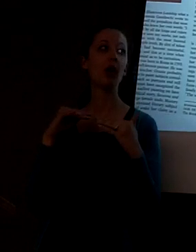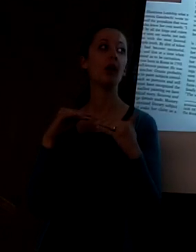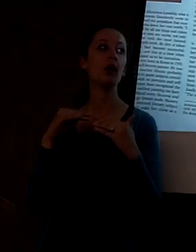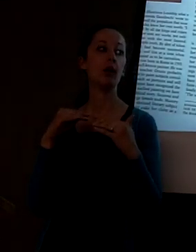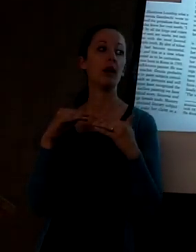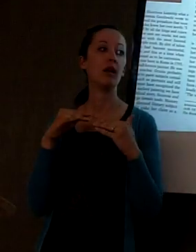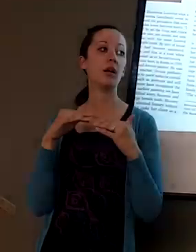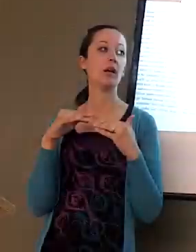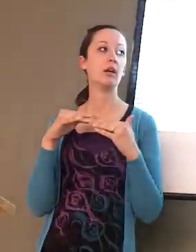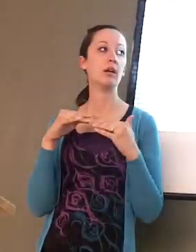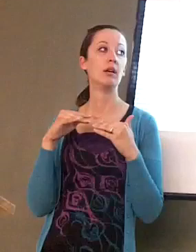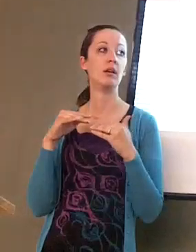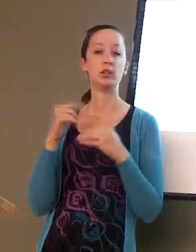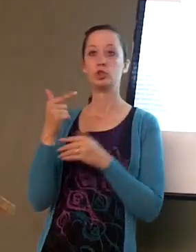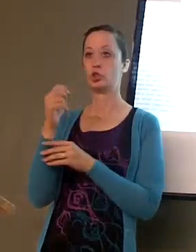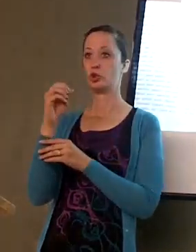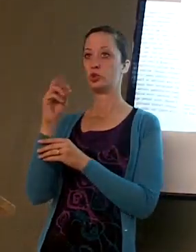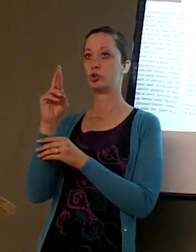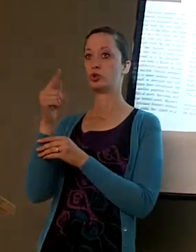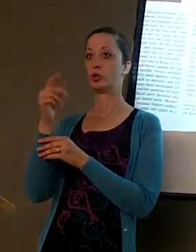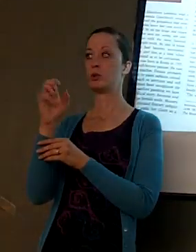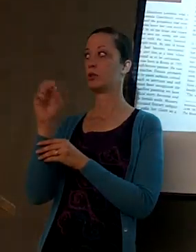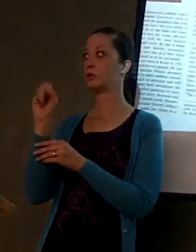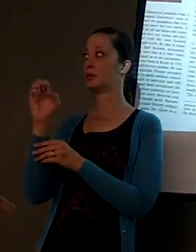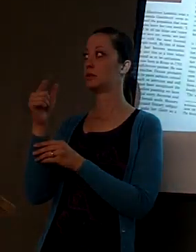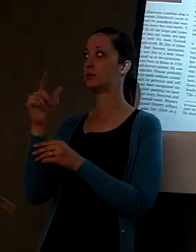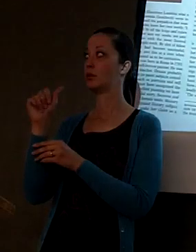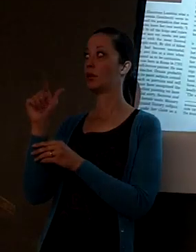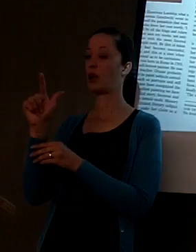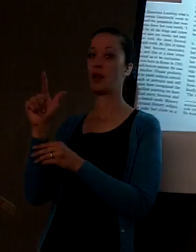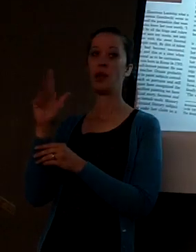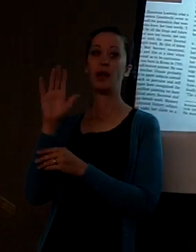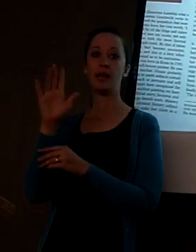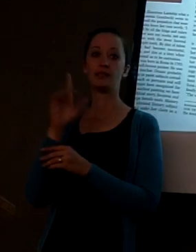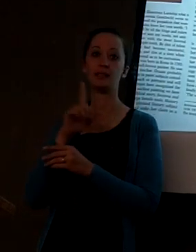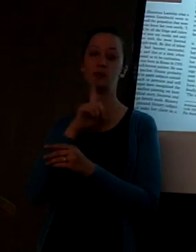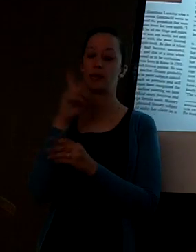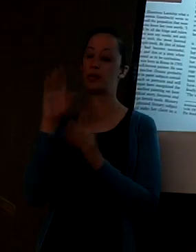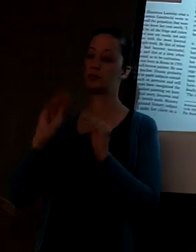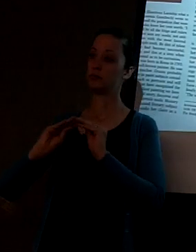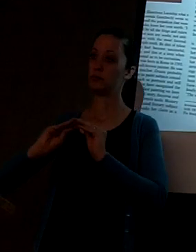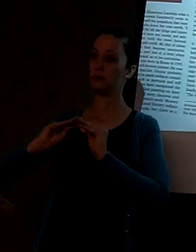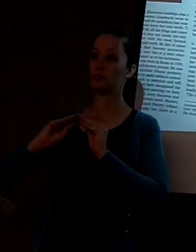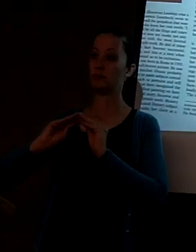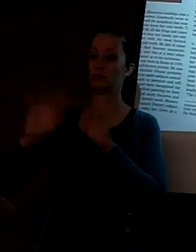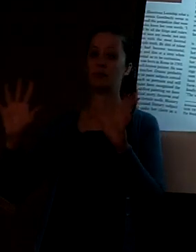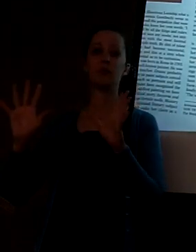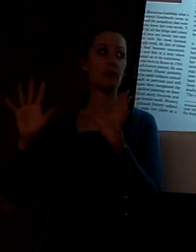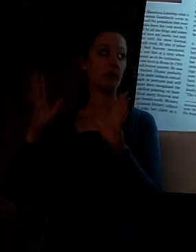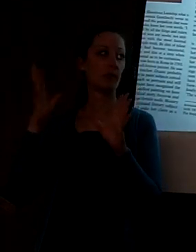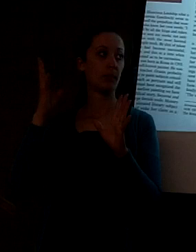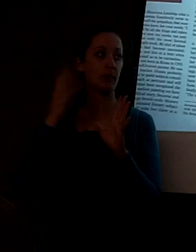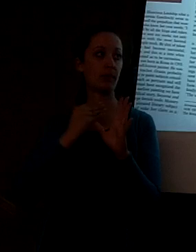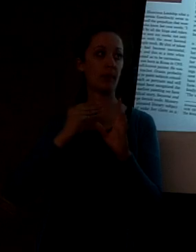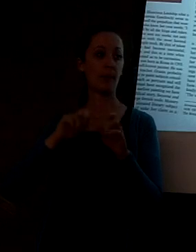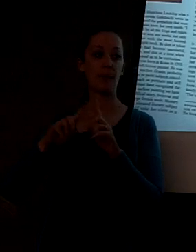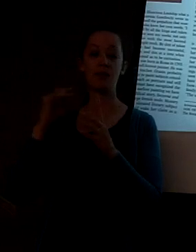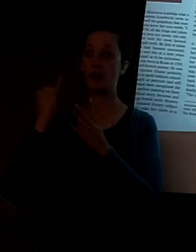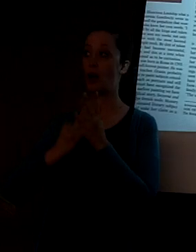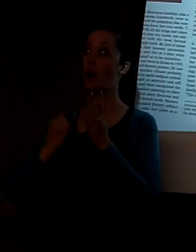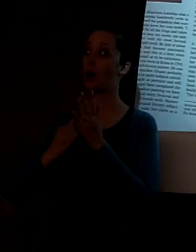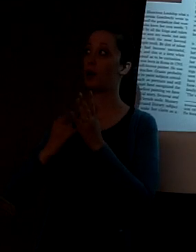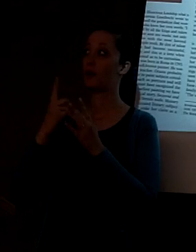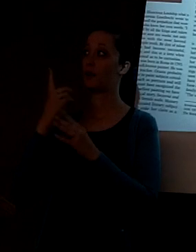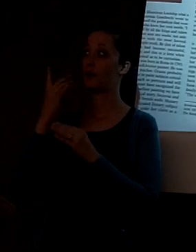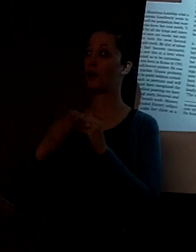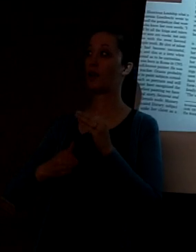is that man's name, George Siegel. When you look at his, is pretty placid and pretty still, but when you look at the artwork in the